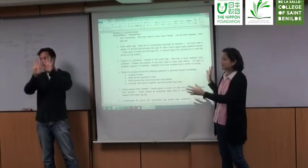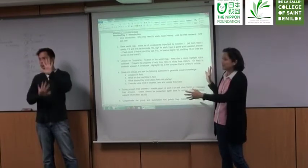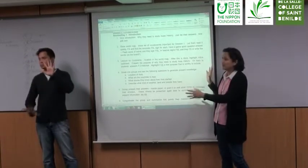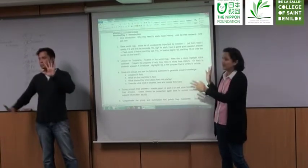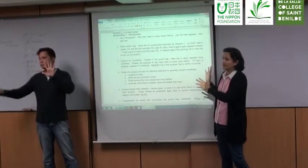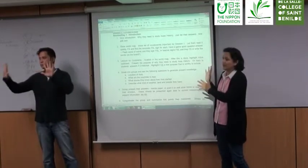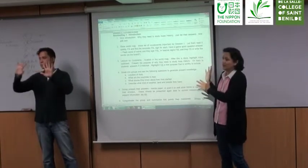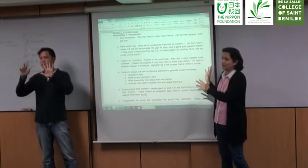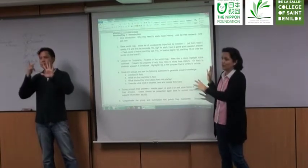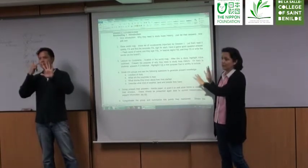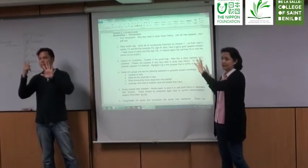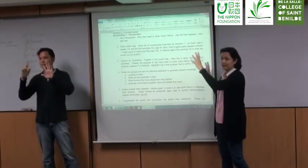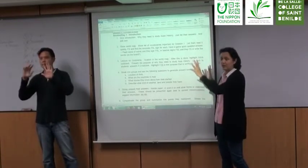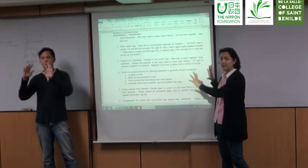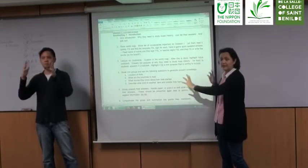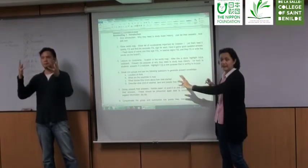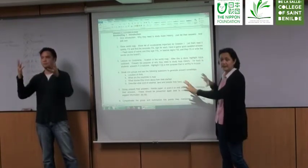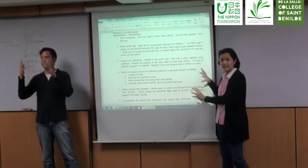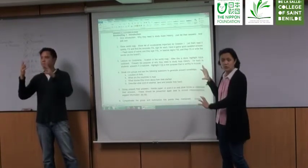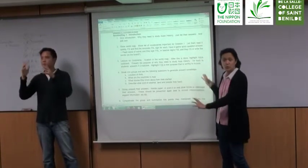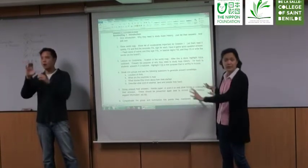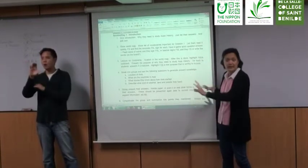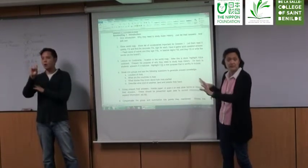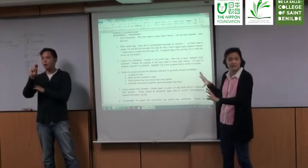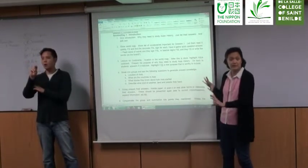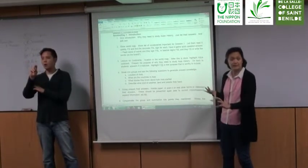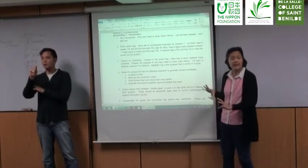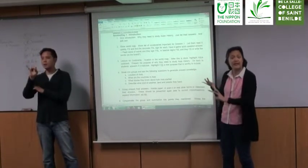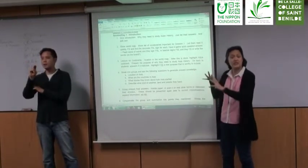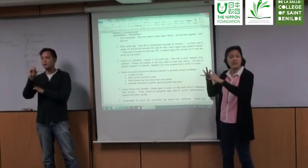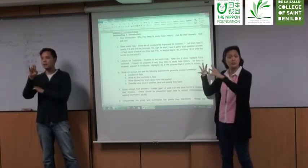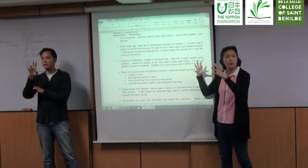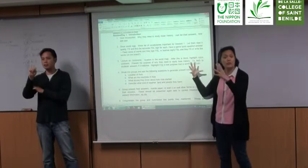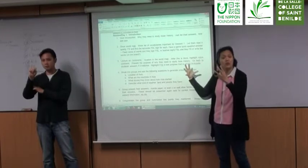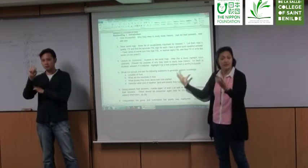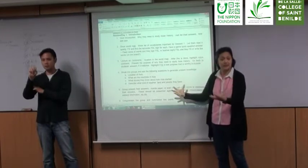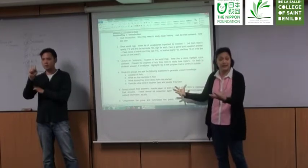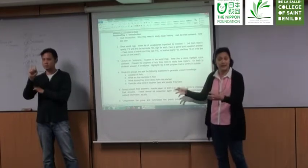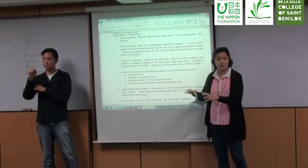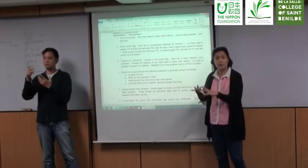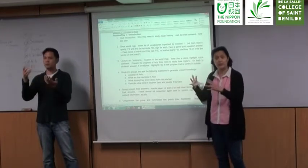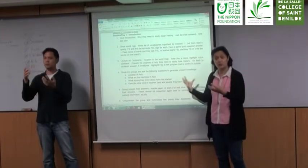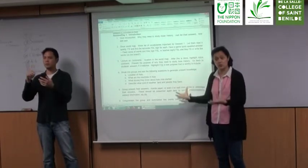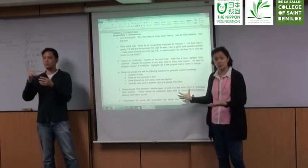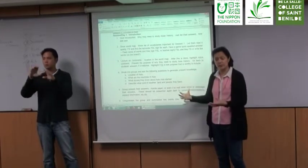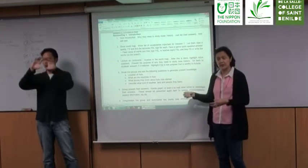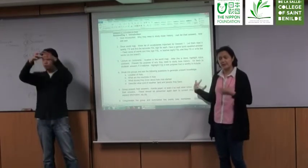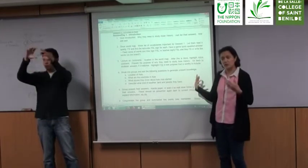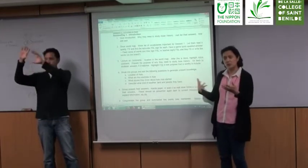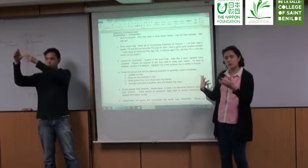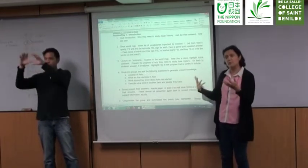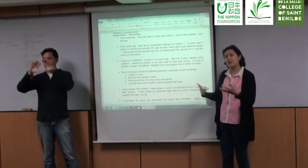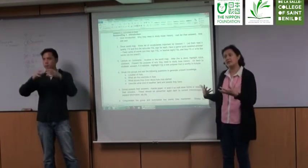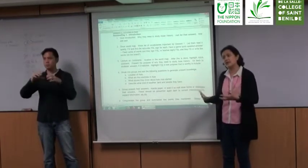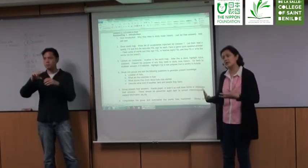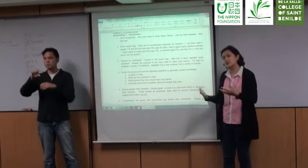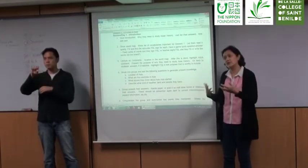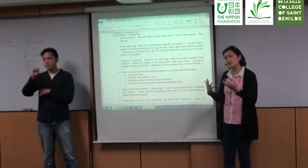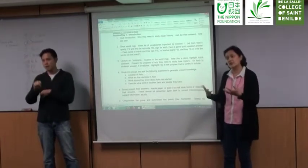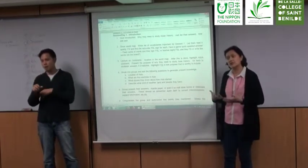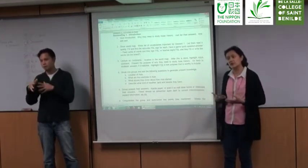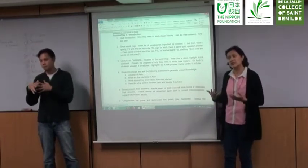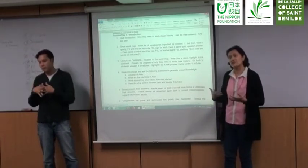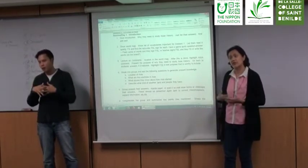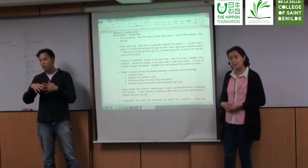and see what are the continents, the groupings of the different. Asia is one continent, the one. And so we will be